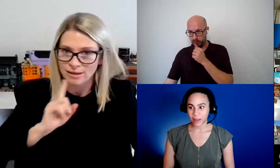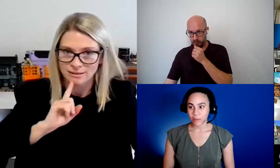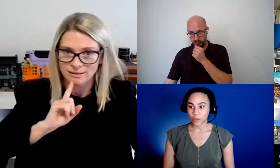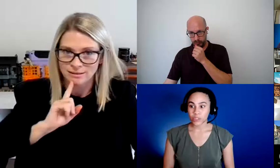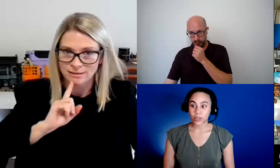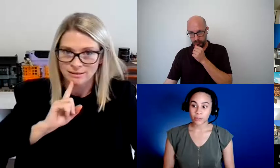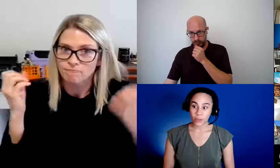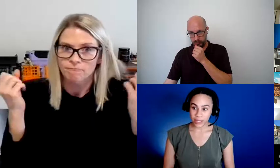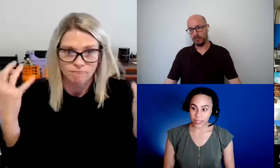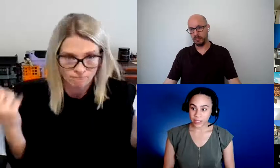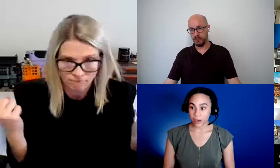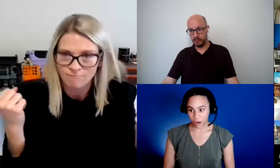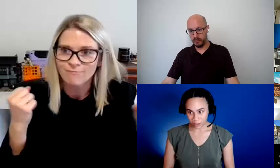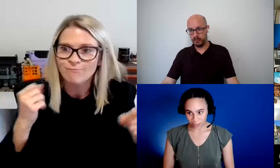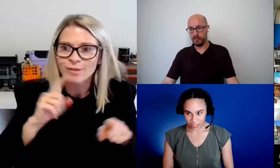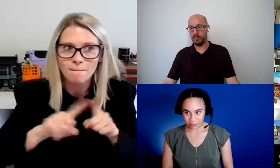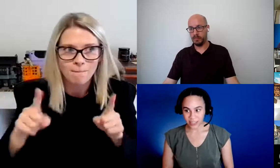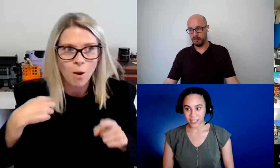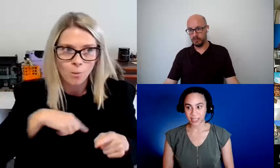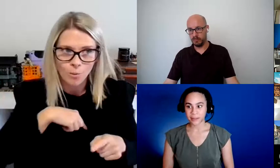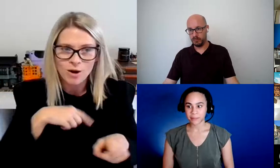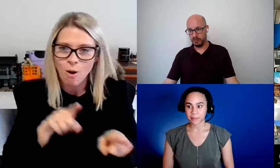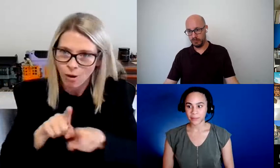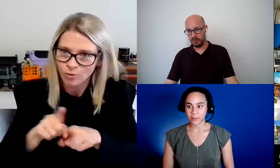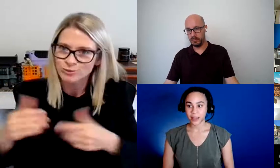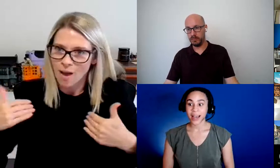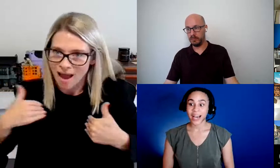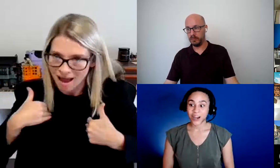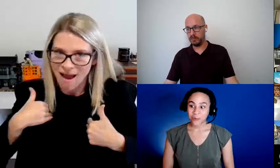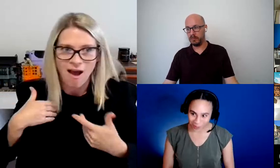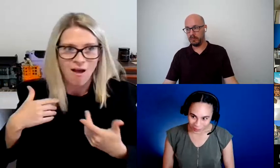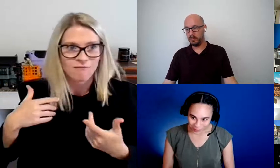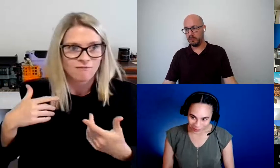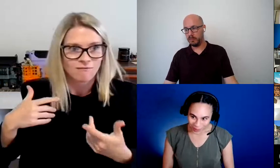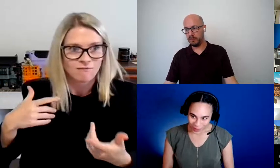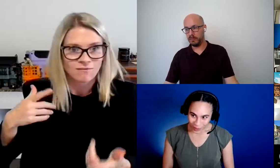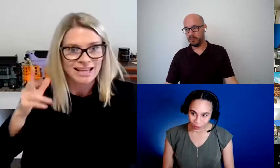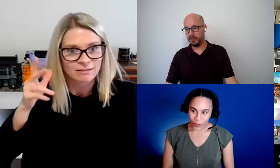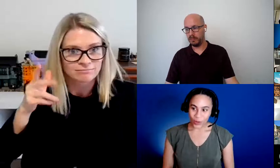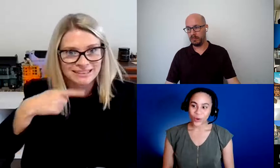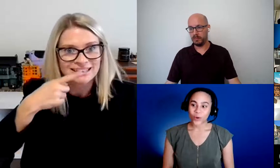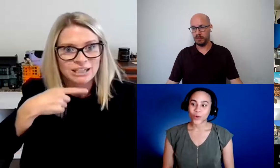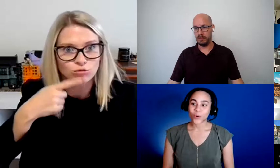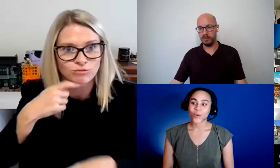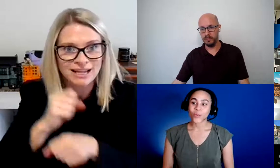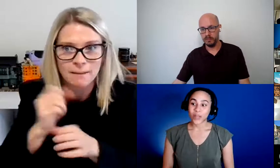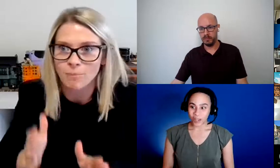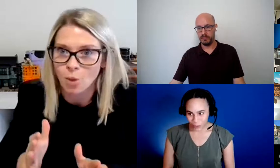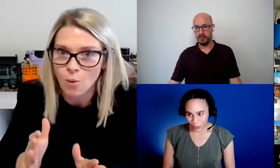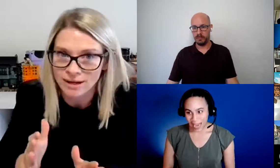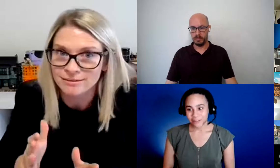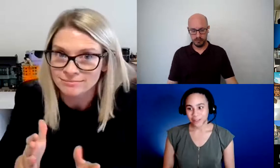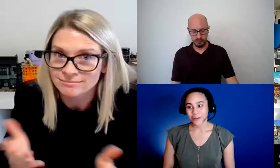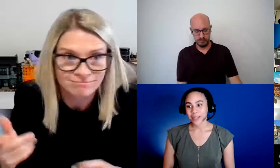Most of our employees are deaf and sign. However, we also have hearing